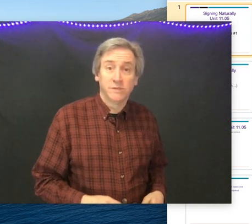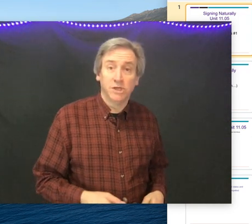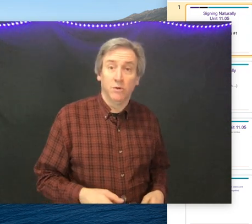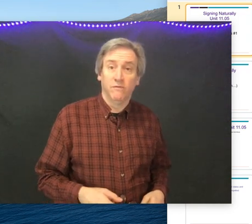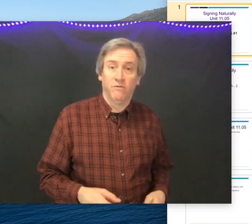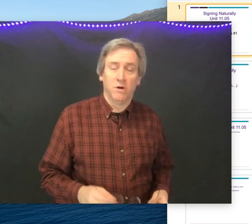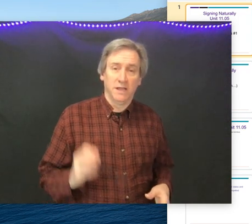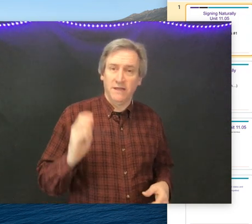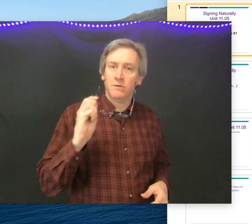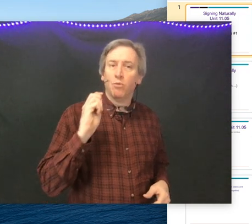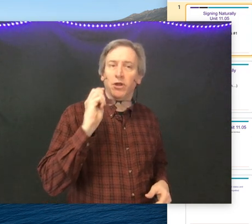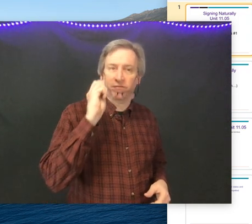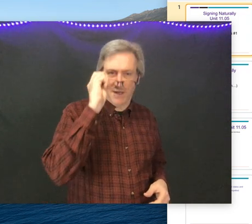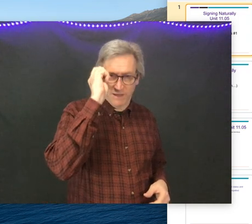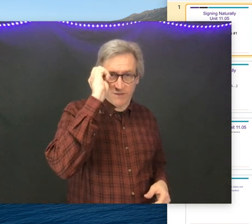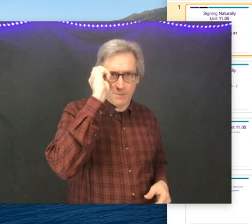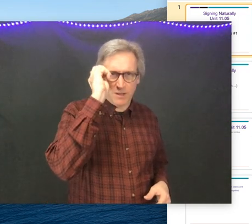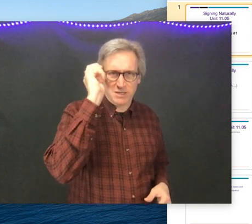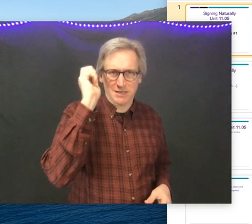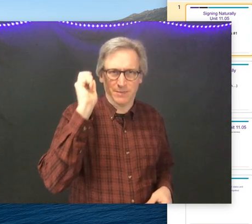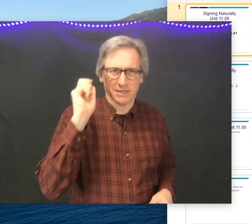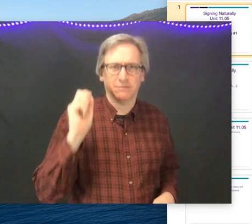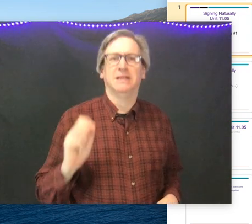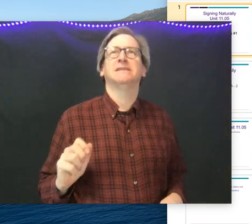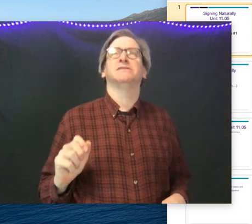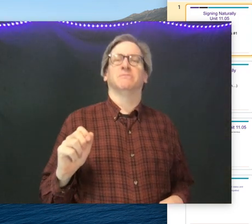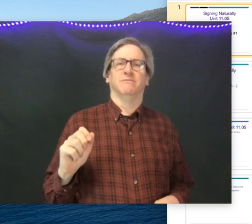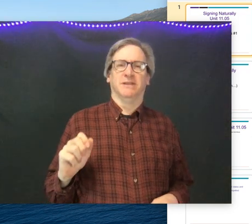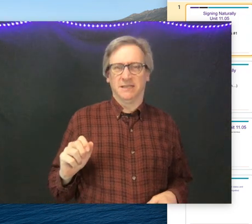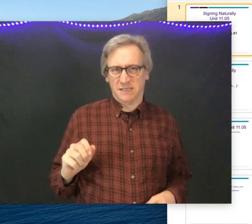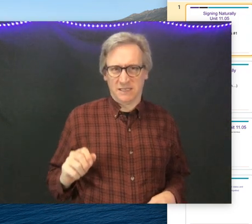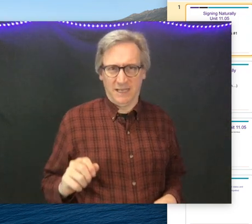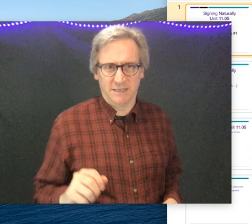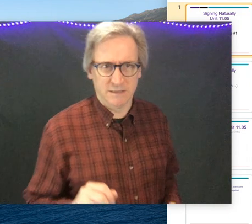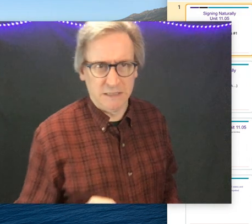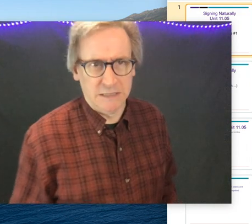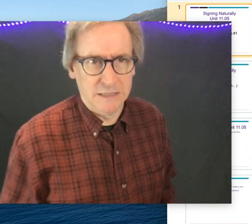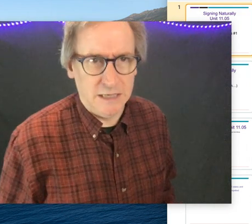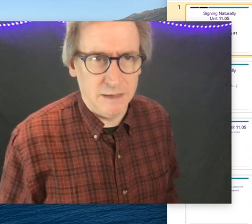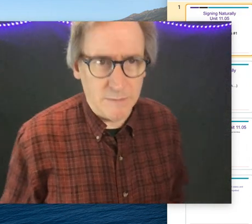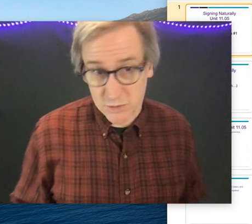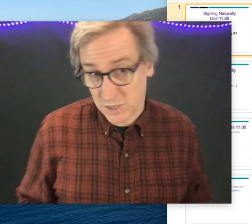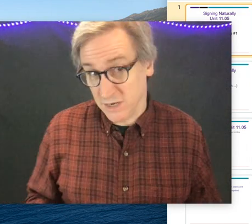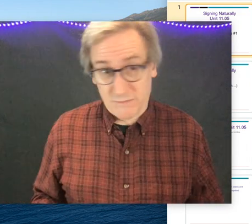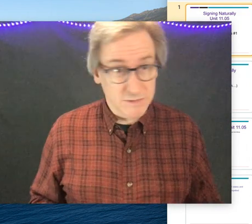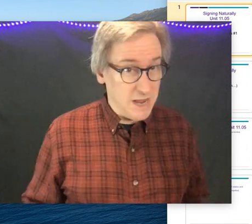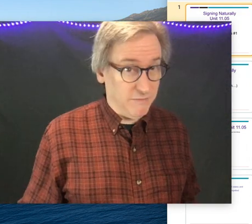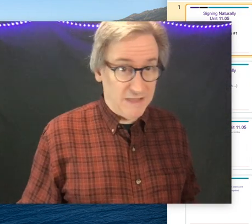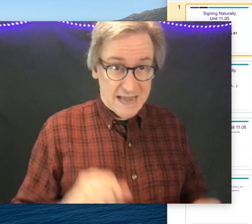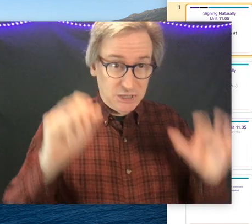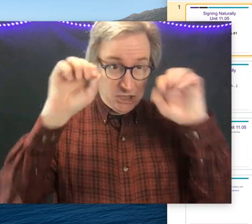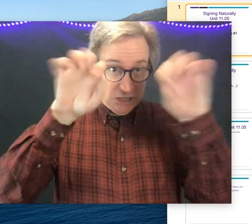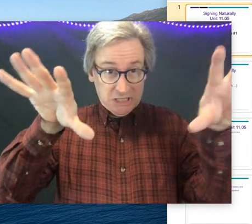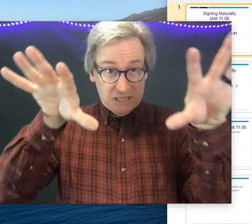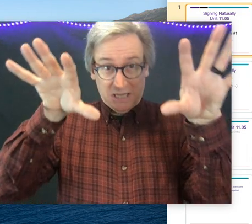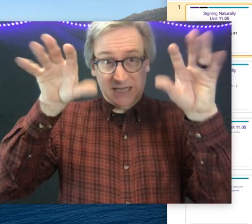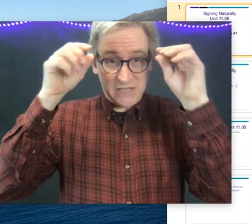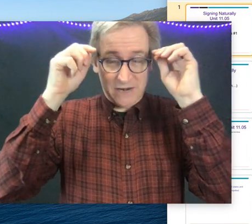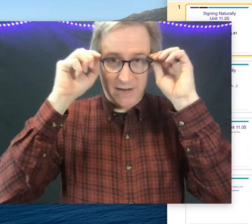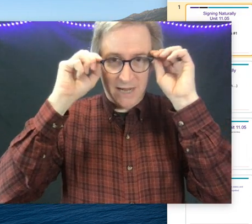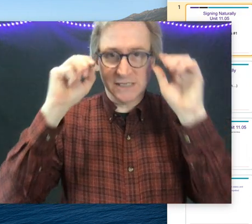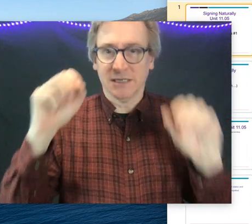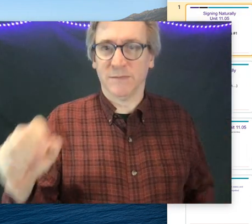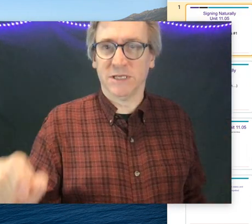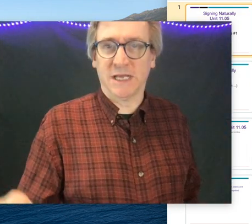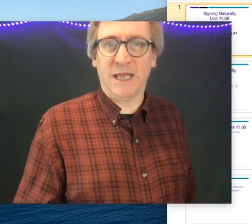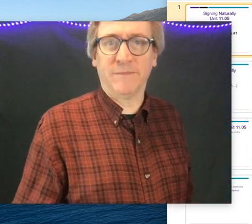Okay, so for 11.5, and I apologize, my glasses are reflecting this light. I'm trying to not flash the lights out of